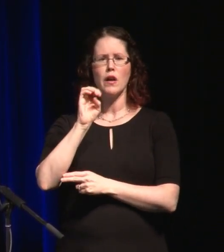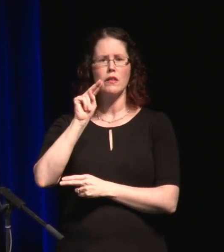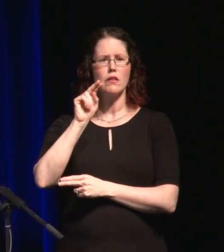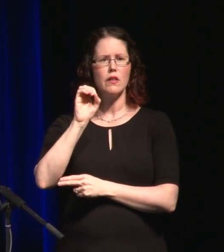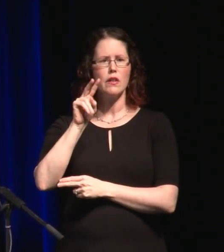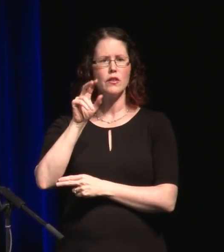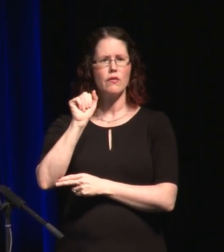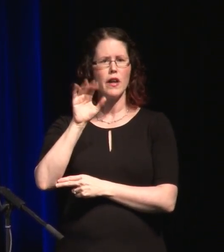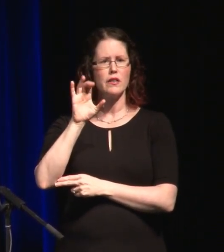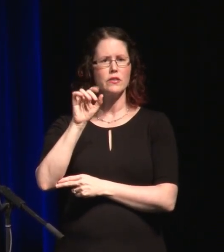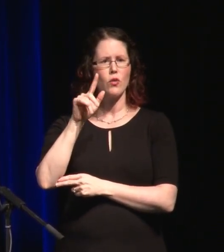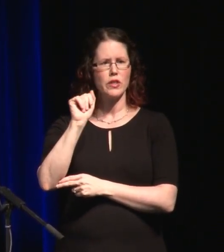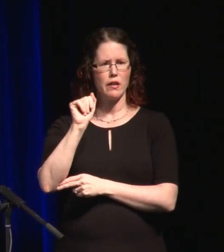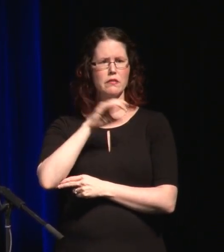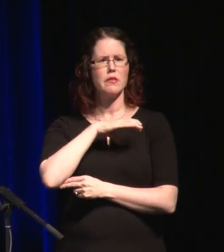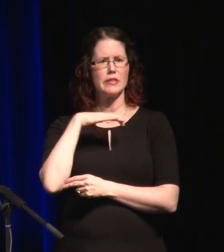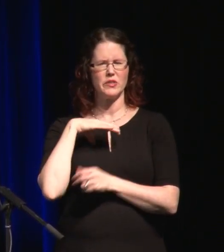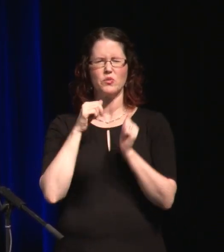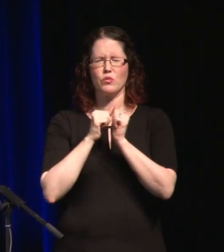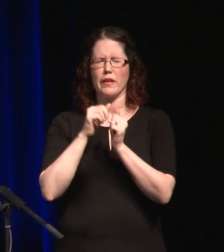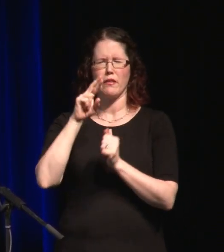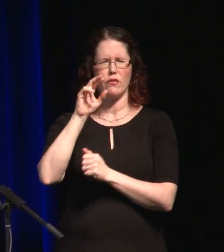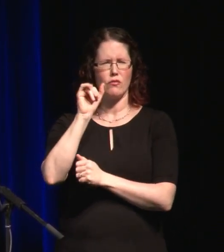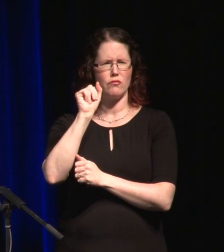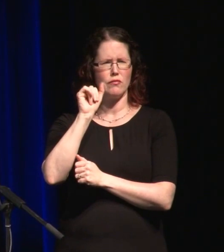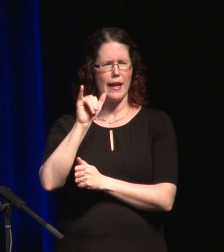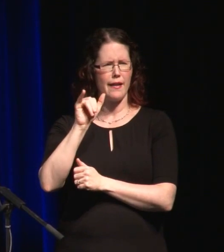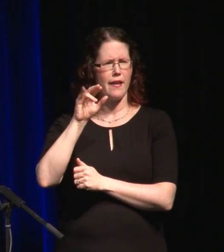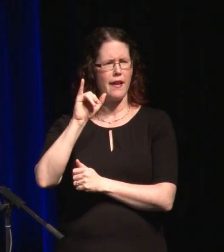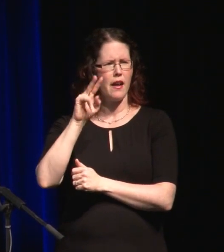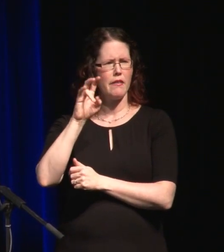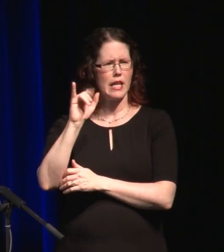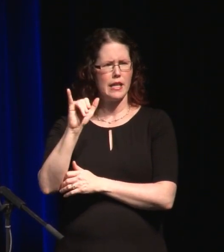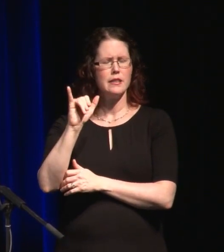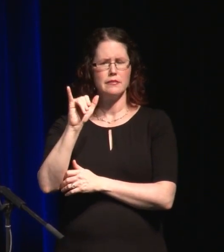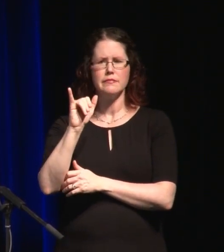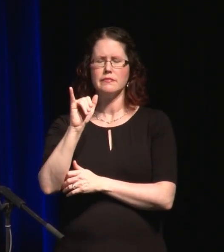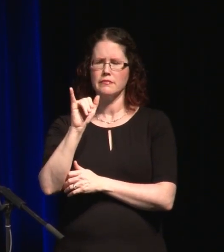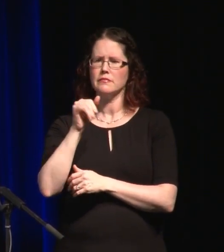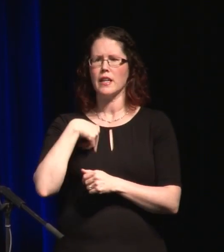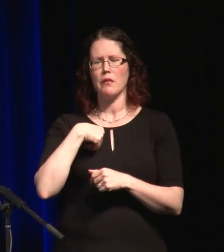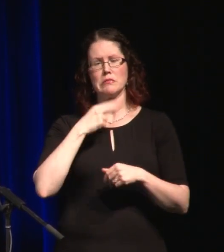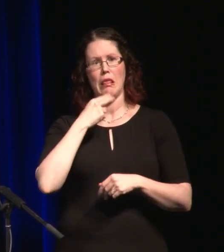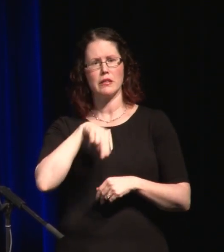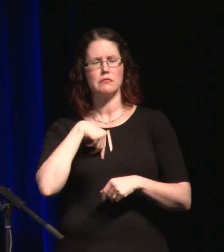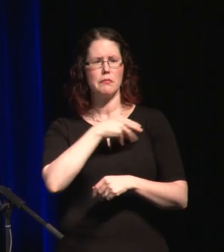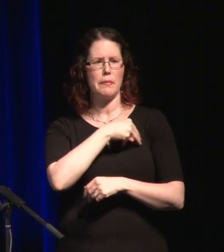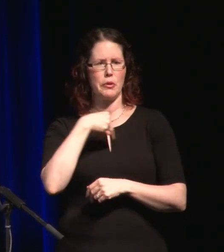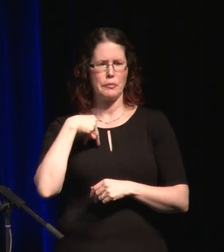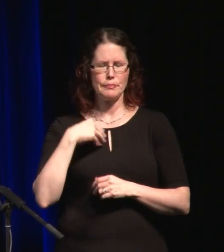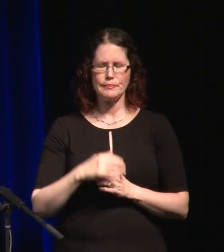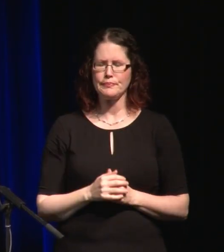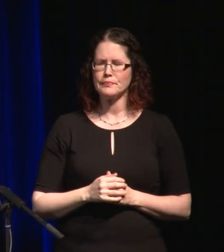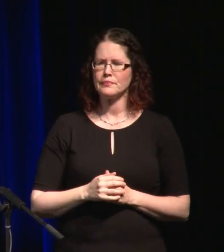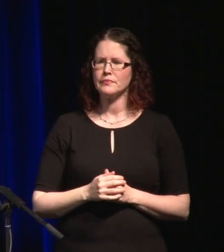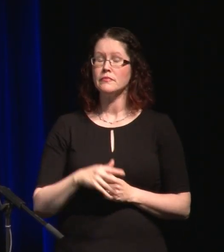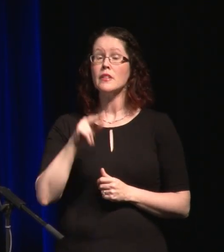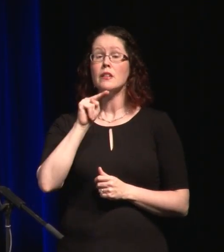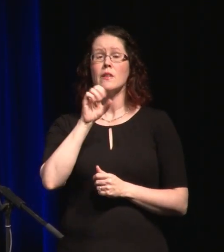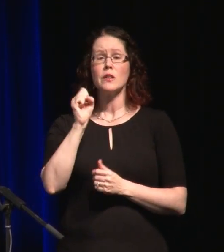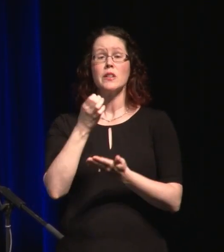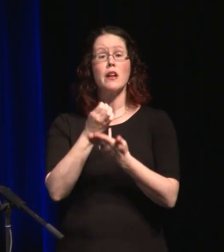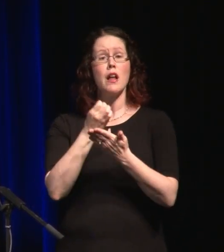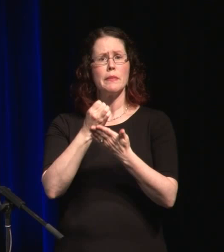The challenges facing Nova Scotia are huge. Our province has had the worst performing economy in Canada